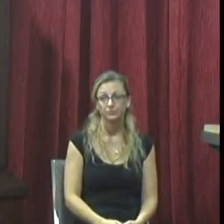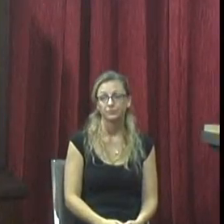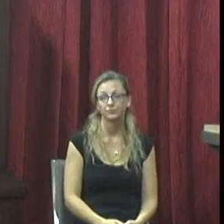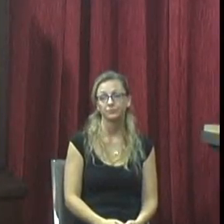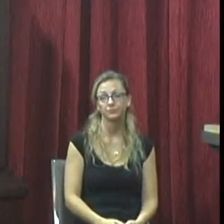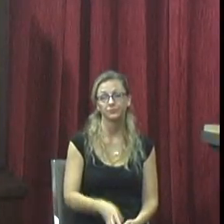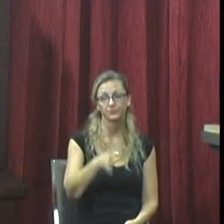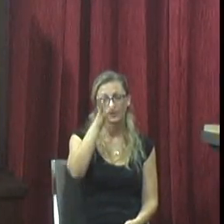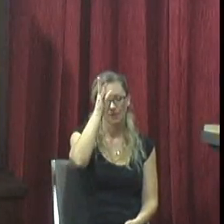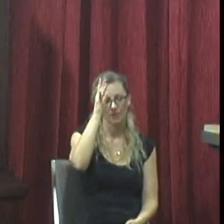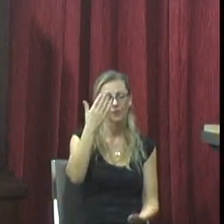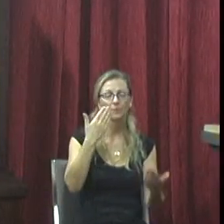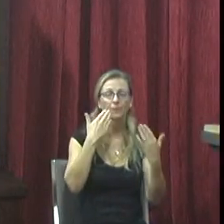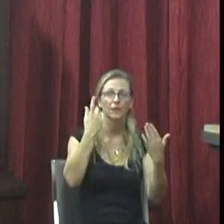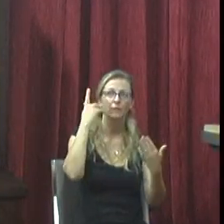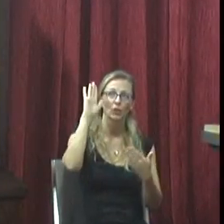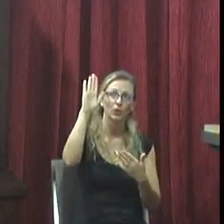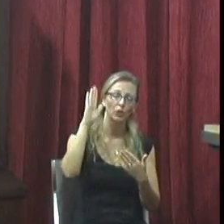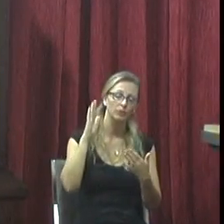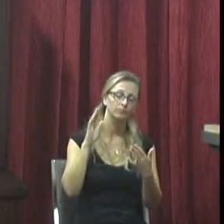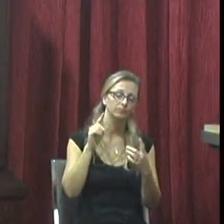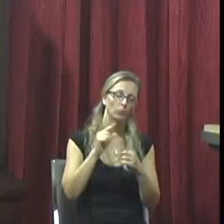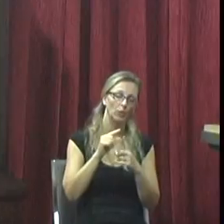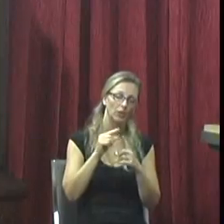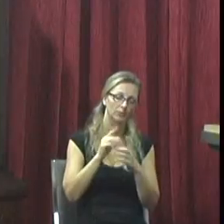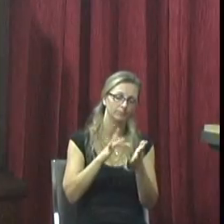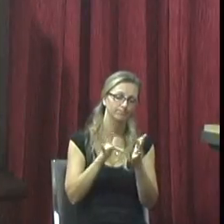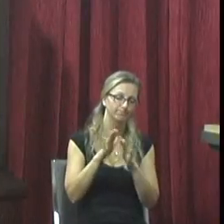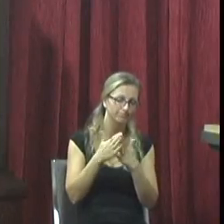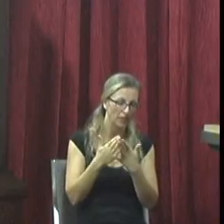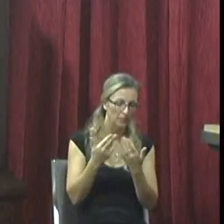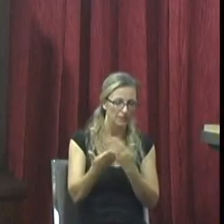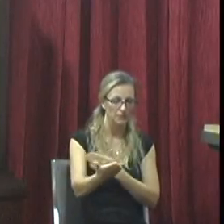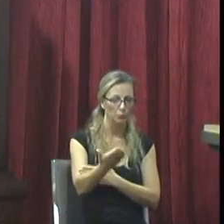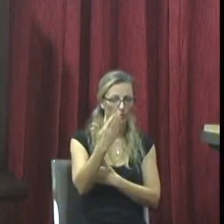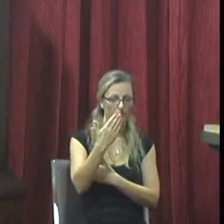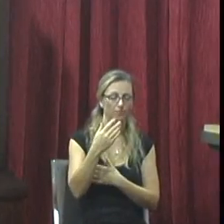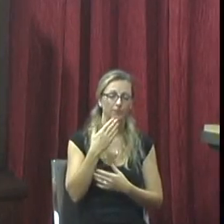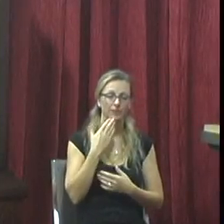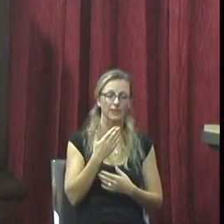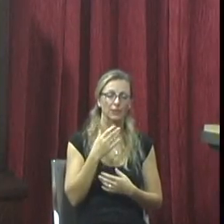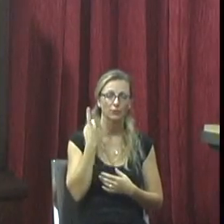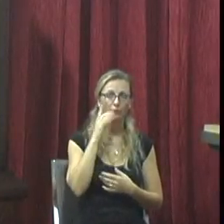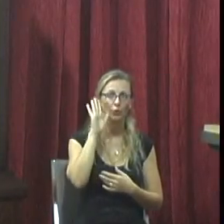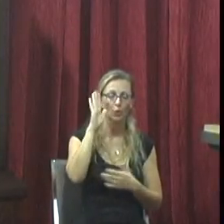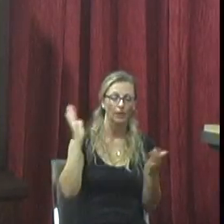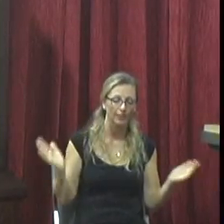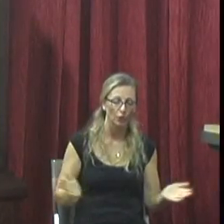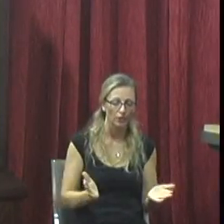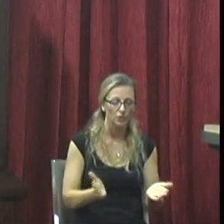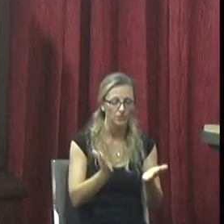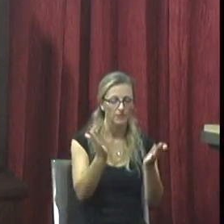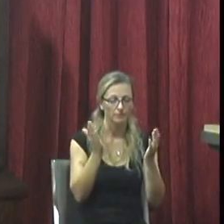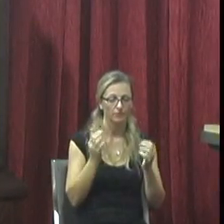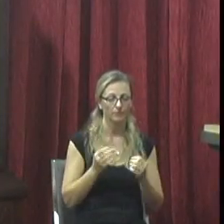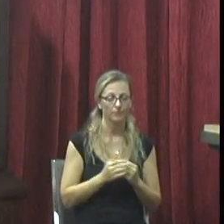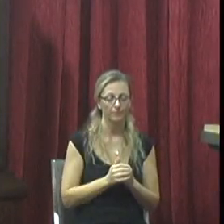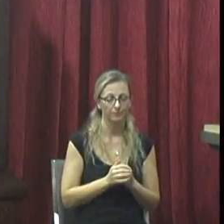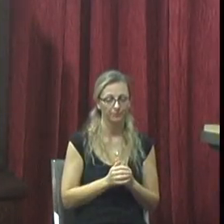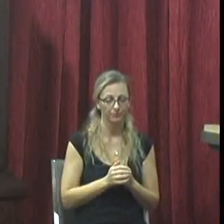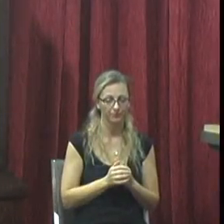Father, we thank you for your word this morning. We thank you that it is always an encouragement, and it always brings